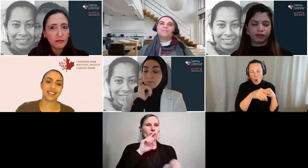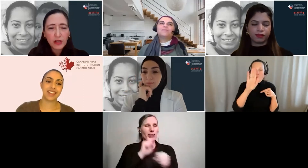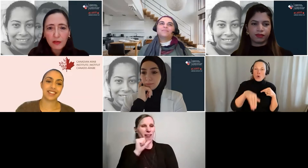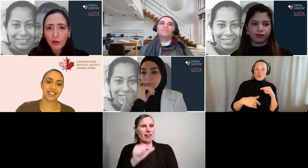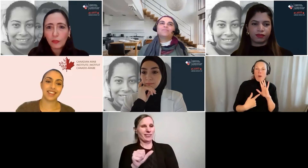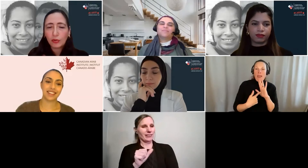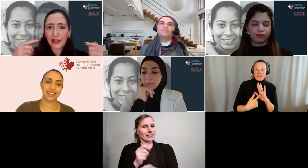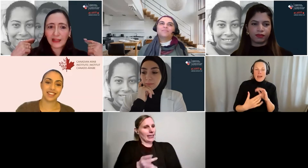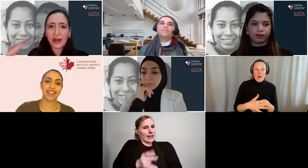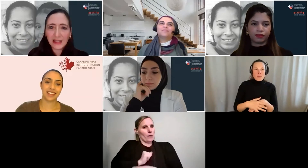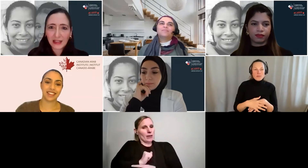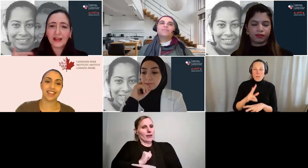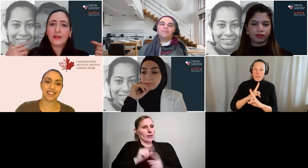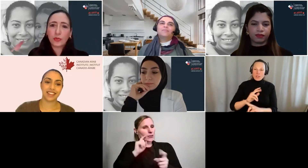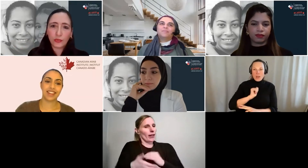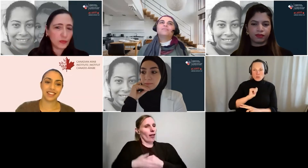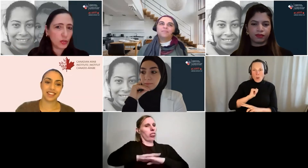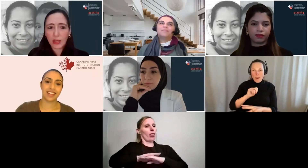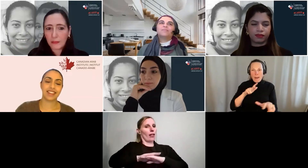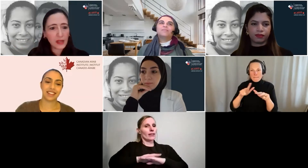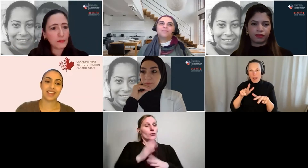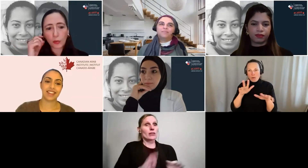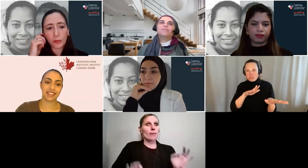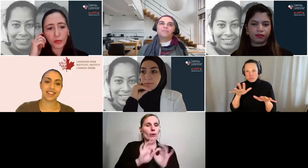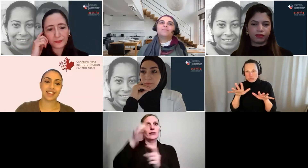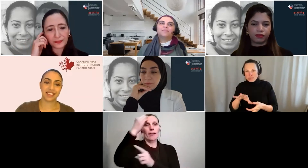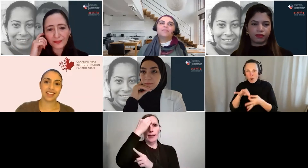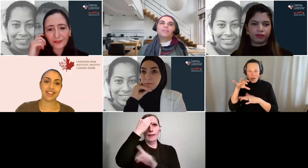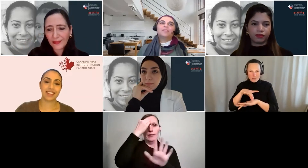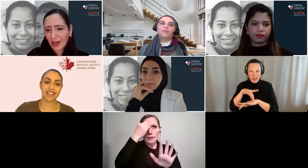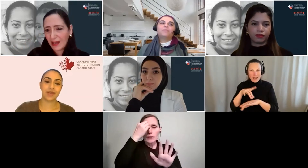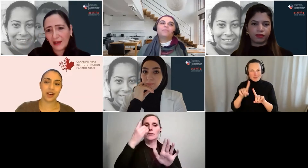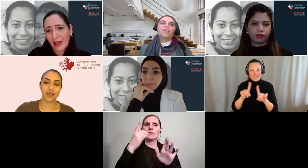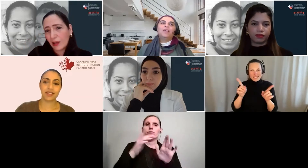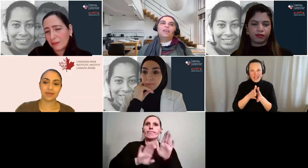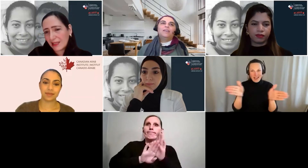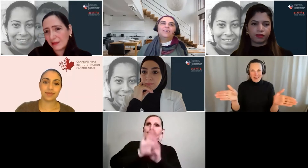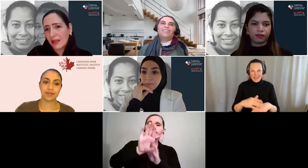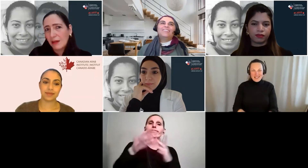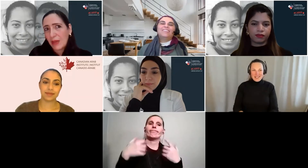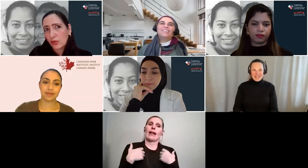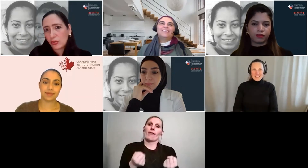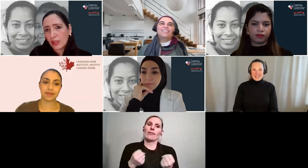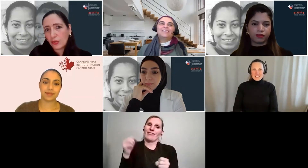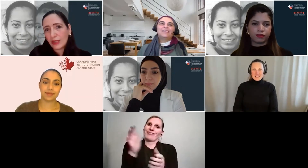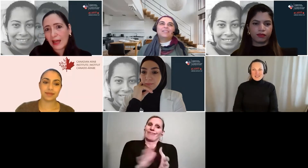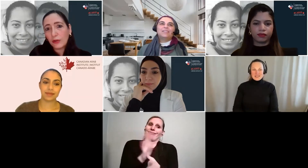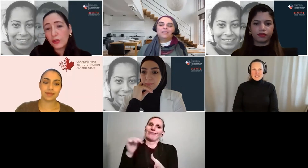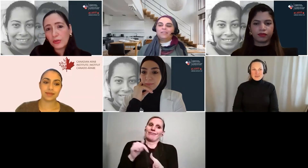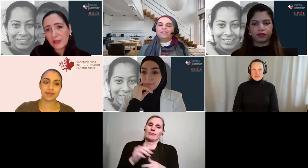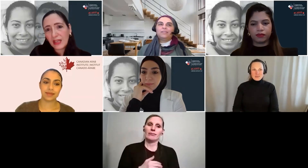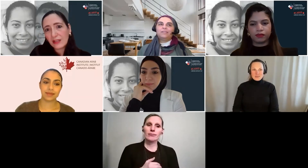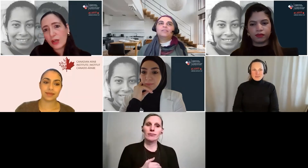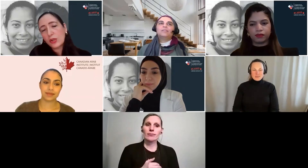thing, very, very important, like the mindset to, keep the growth. And basically make sure that you don't